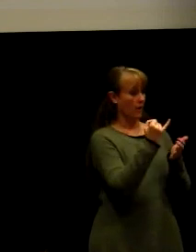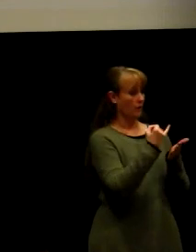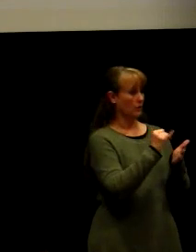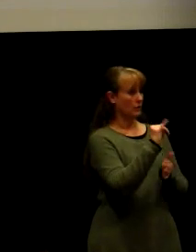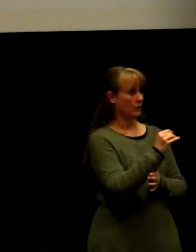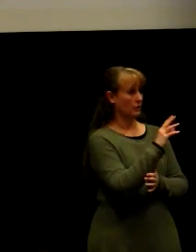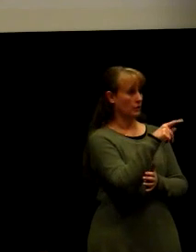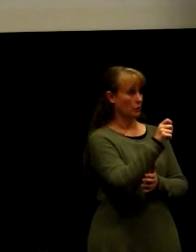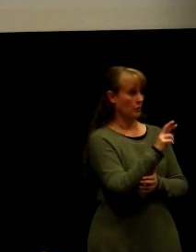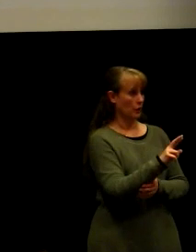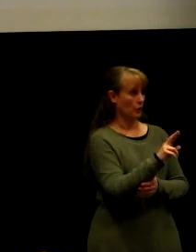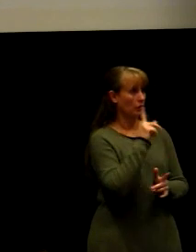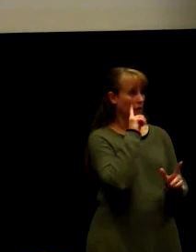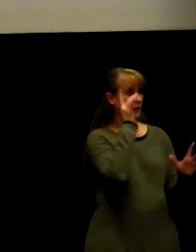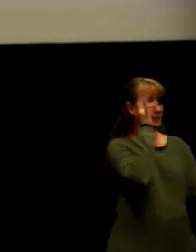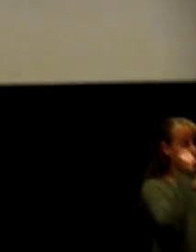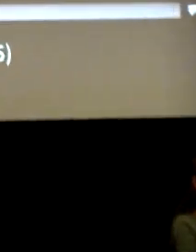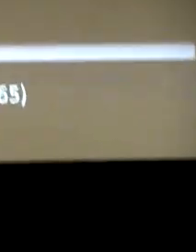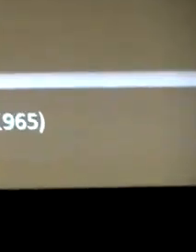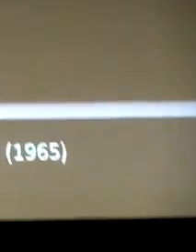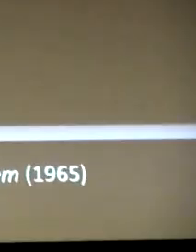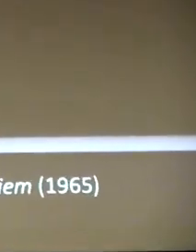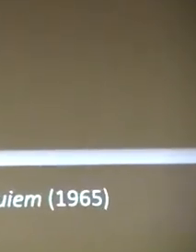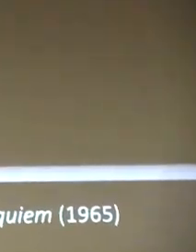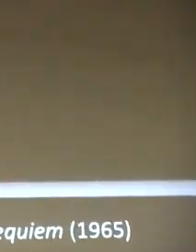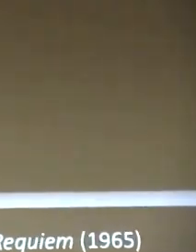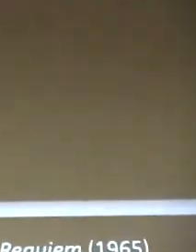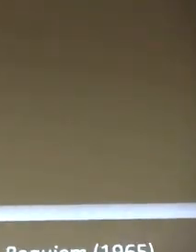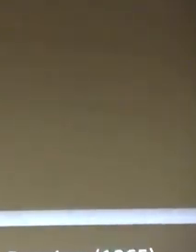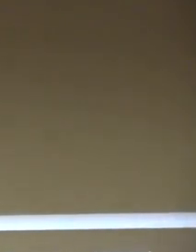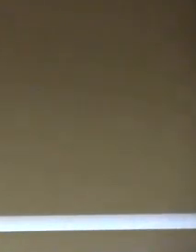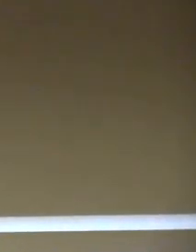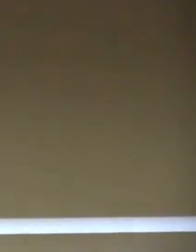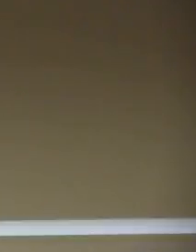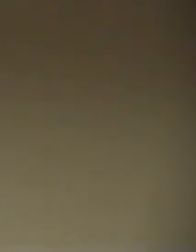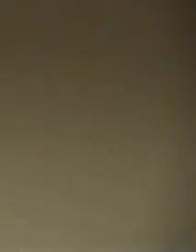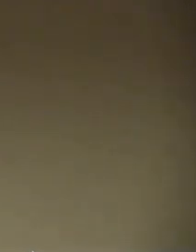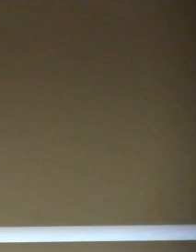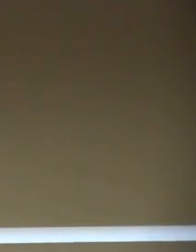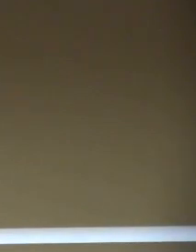it's pretty amazing. The coloration is off. This is all broken for a couple.